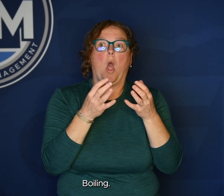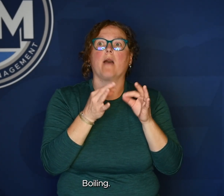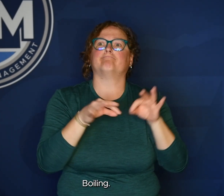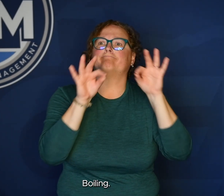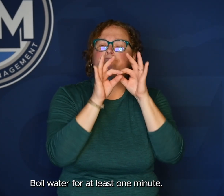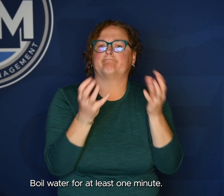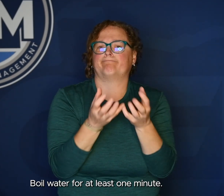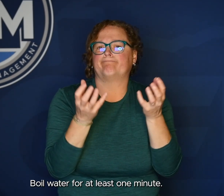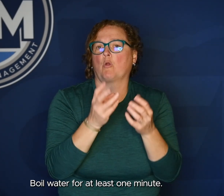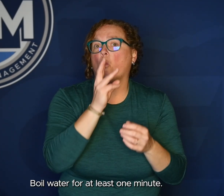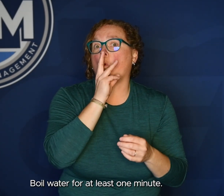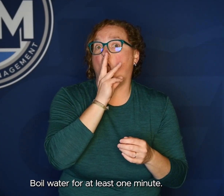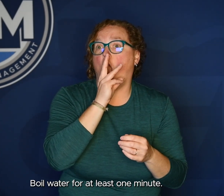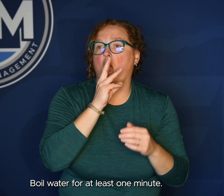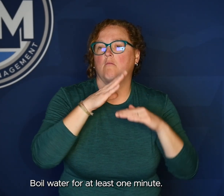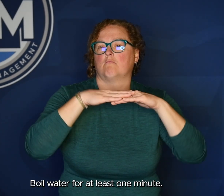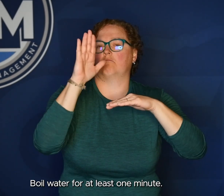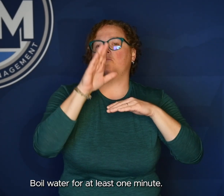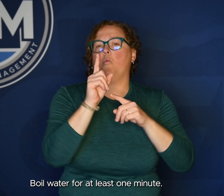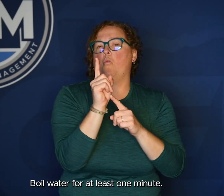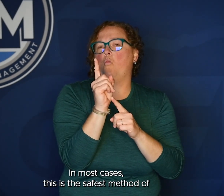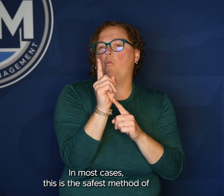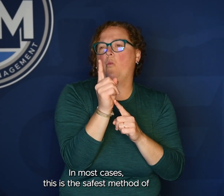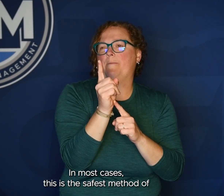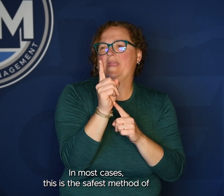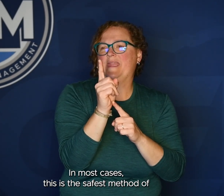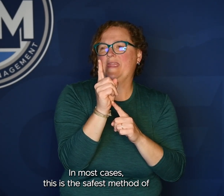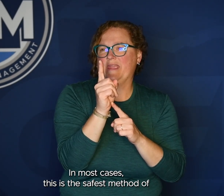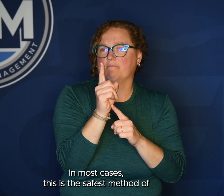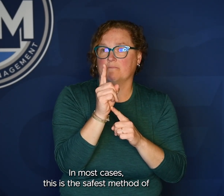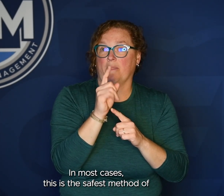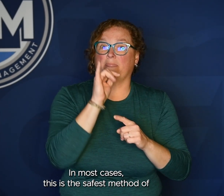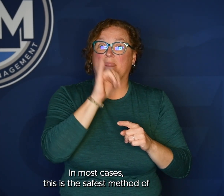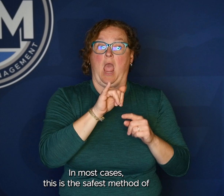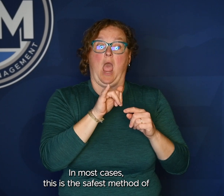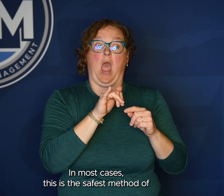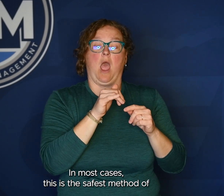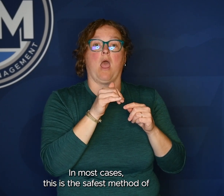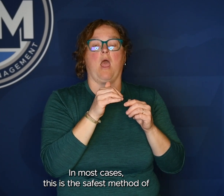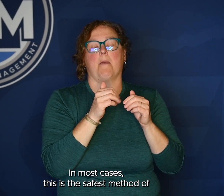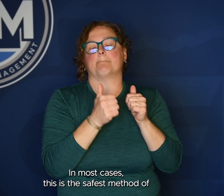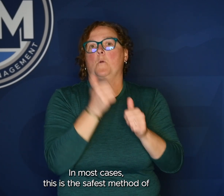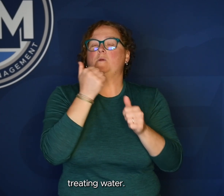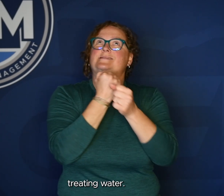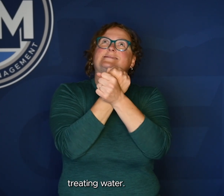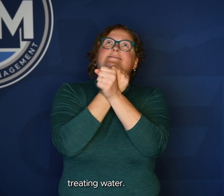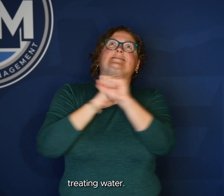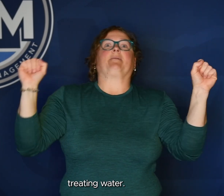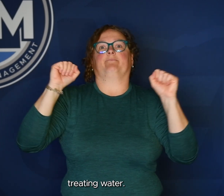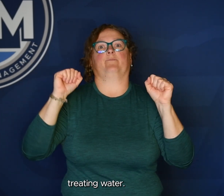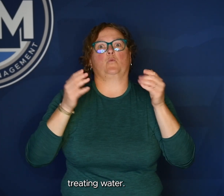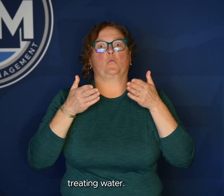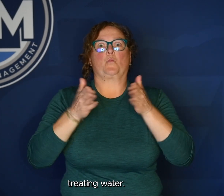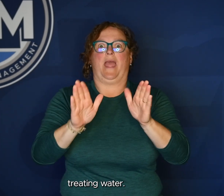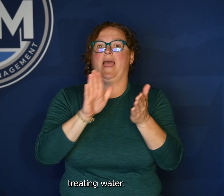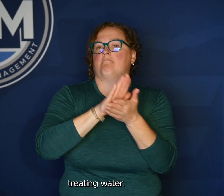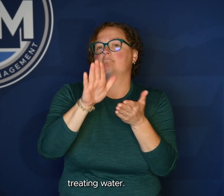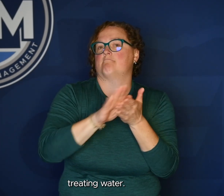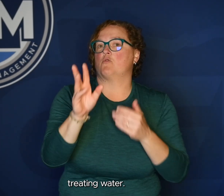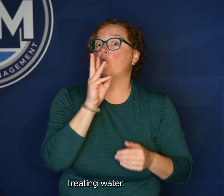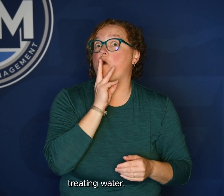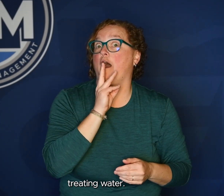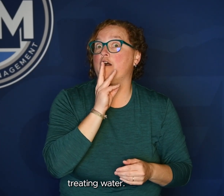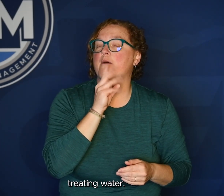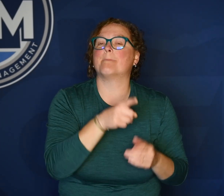Boiling. Boil water for at least 1 minute. In most cases, this is the safest method of treating water.